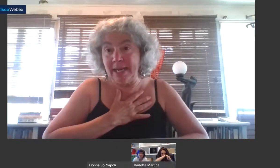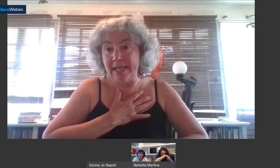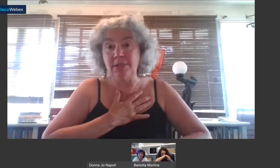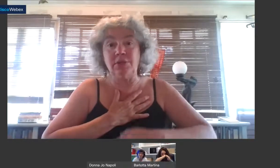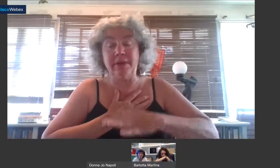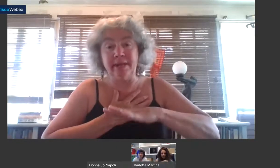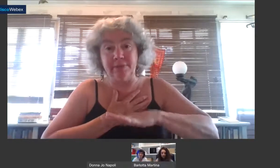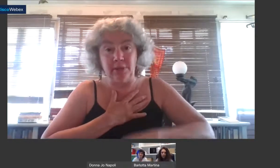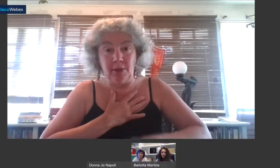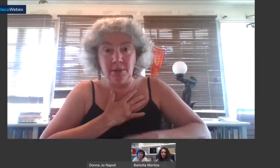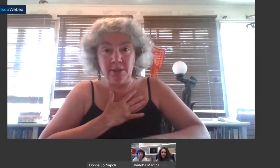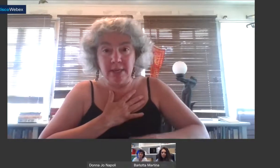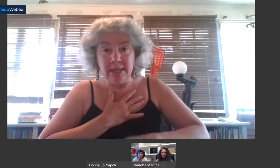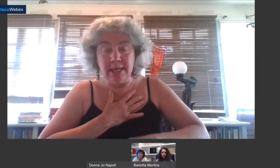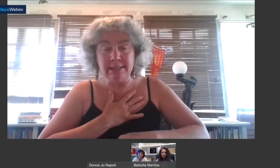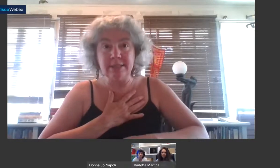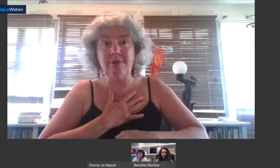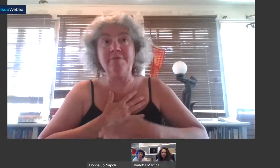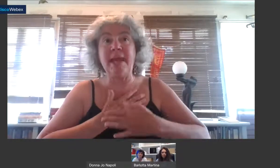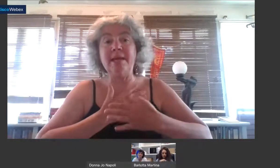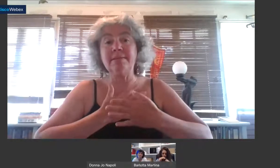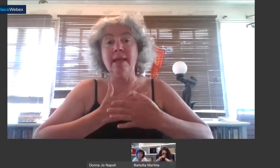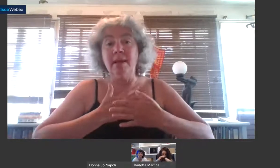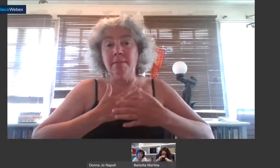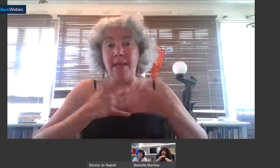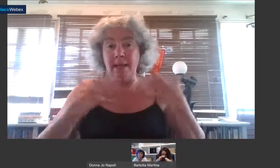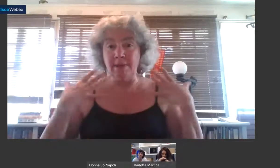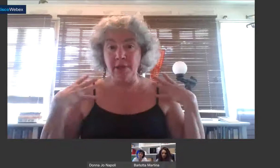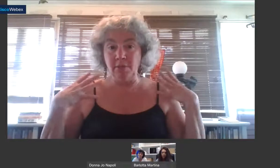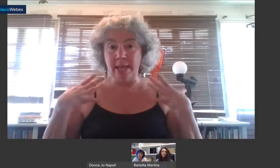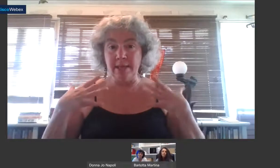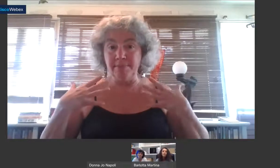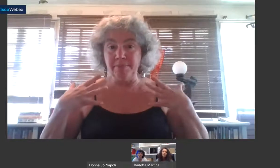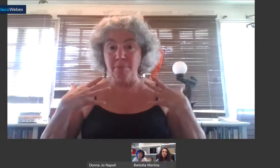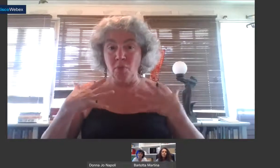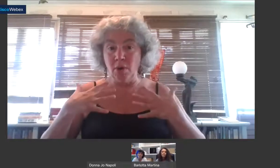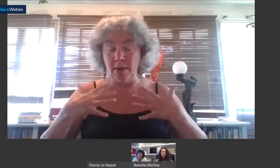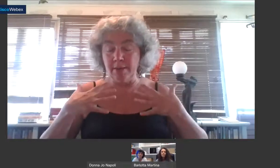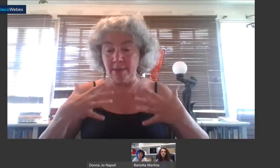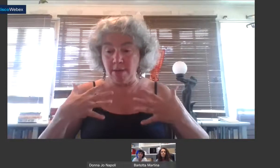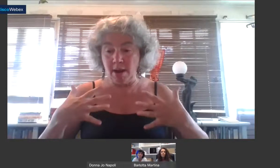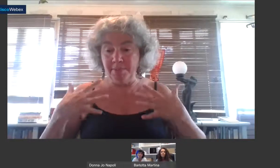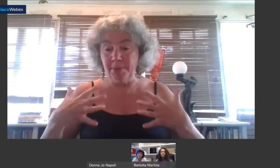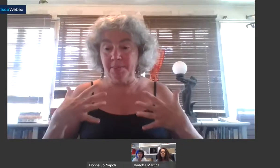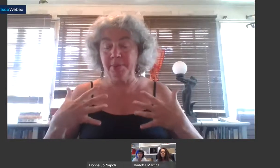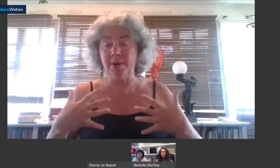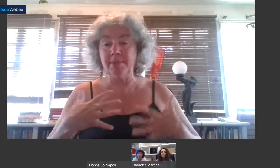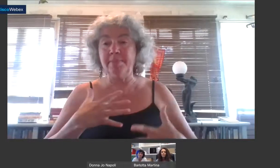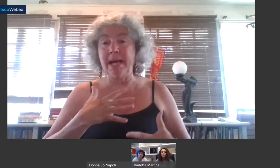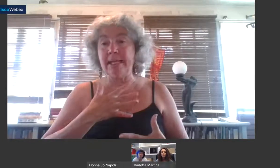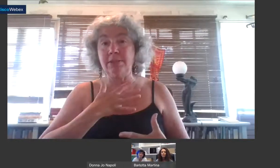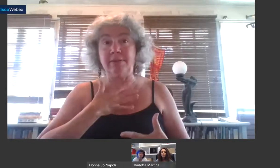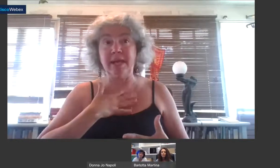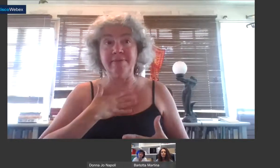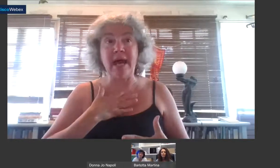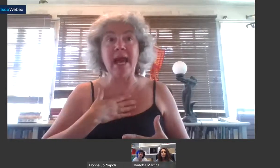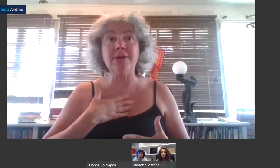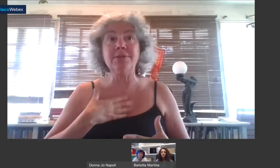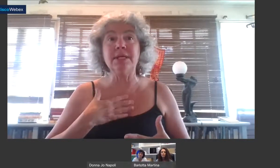body, so they have a lower center of mass. Men have their weight more in the upper part of their body, so they have a higher center